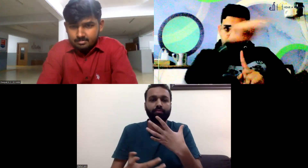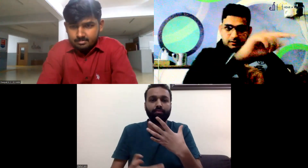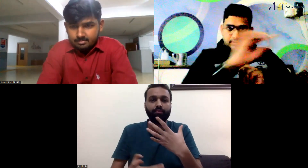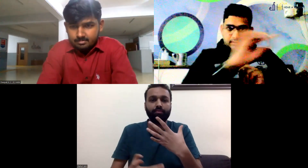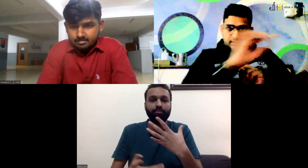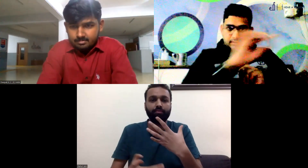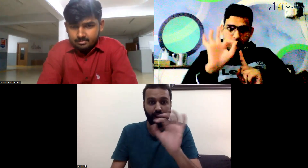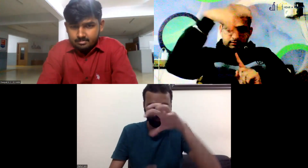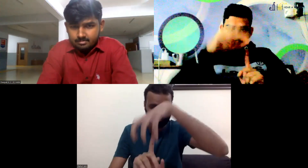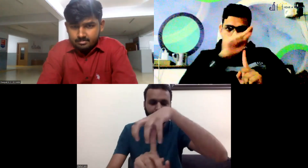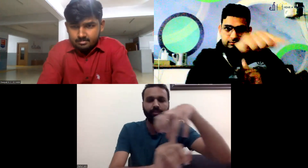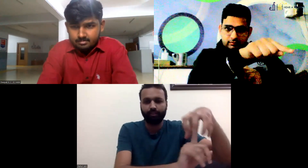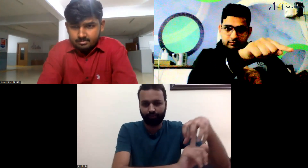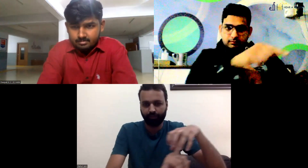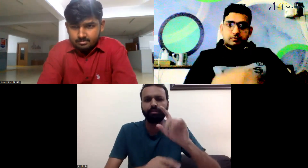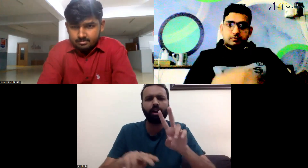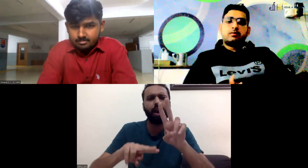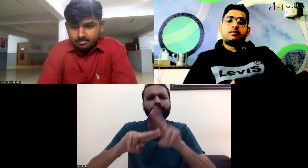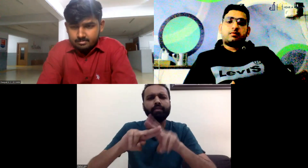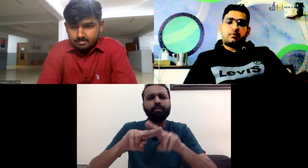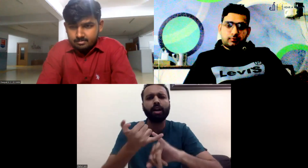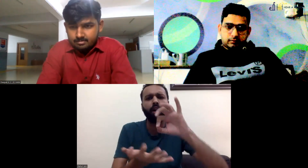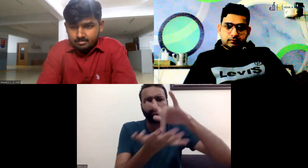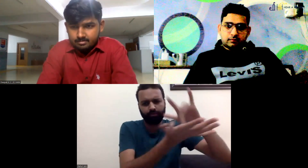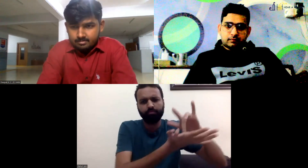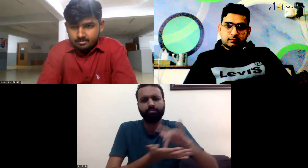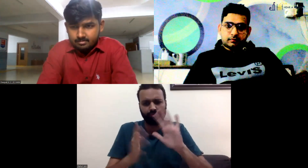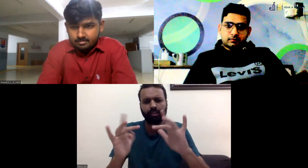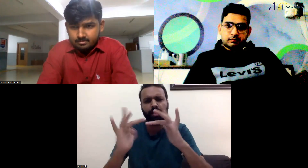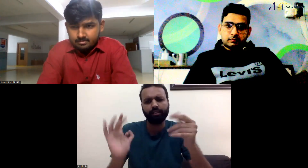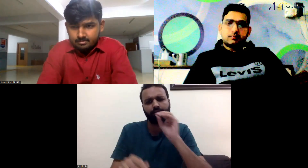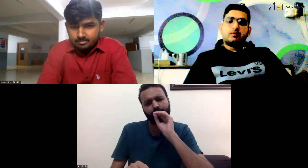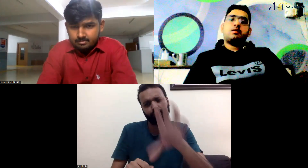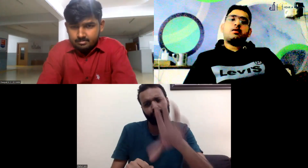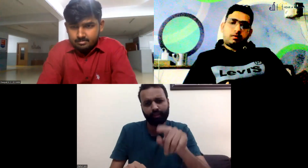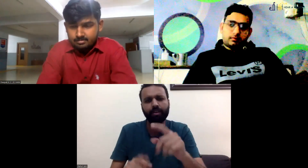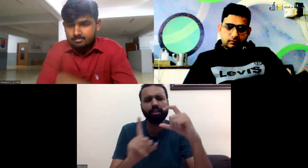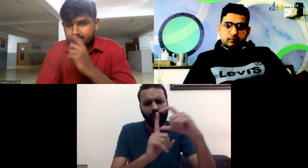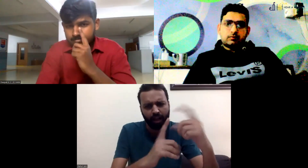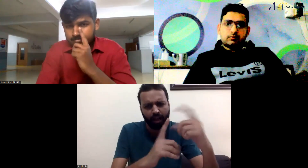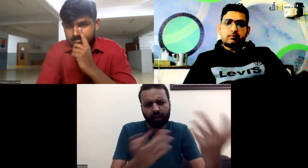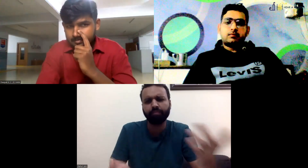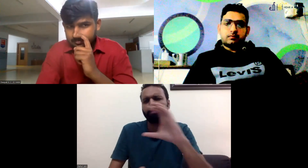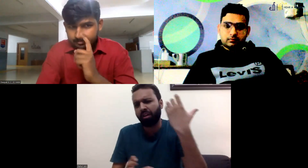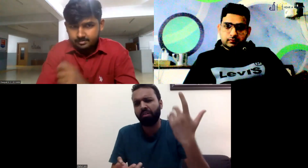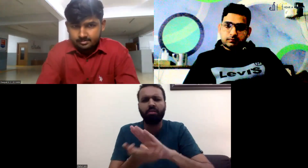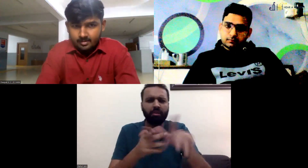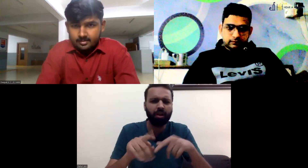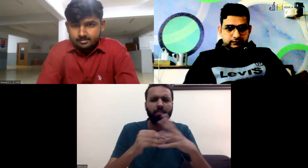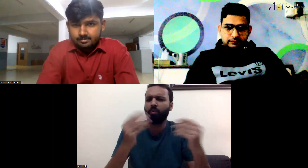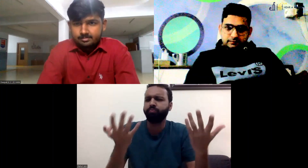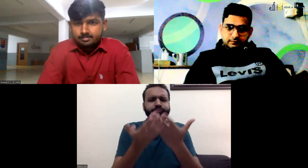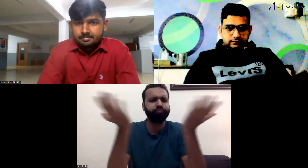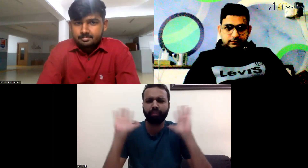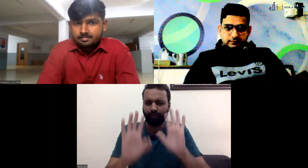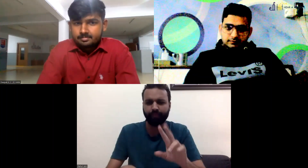your scans. You have to go to the office. Yes, they have different offices. VFS Global has the centers. They will give you the